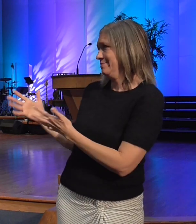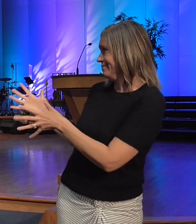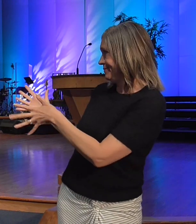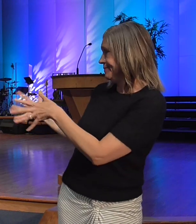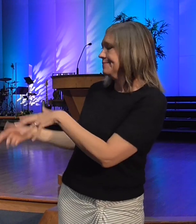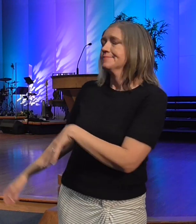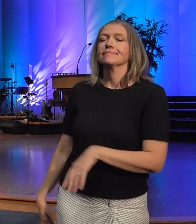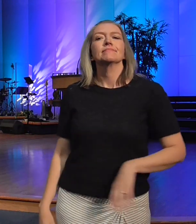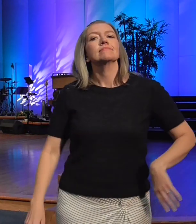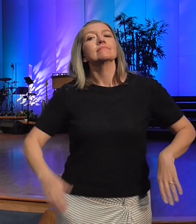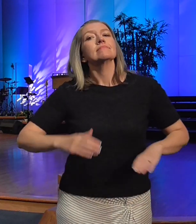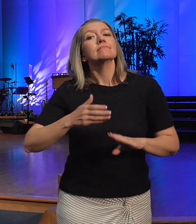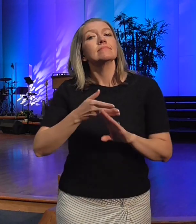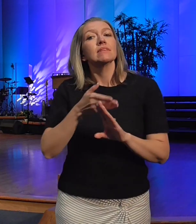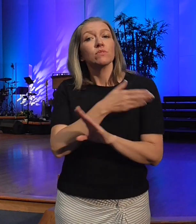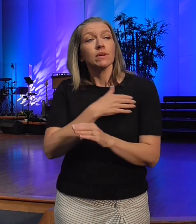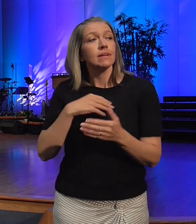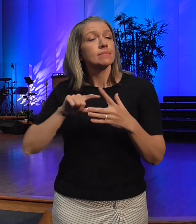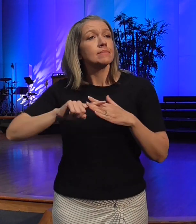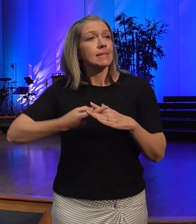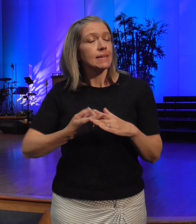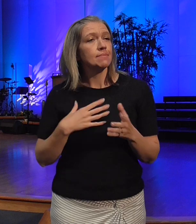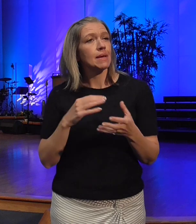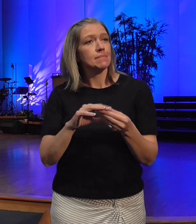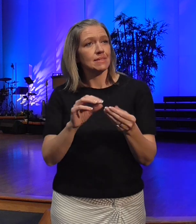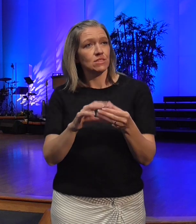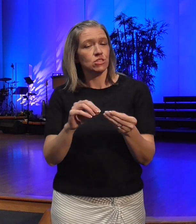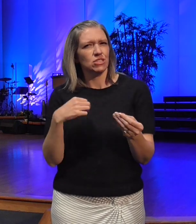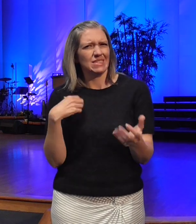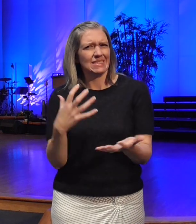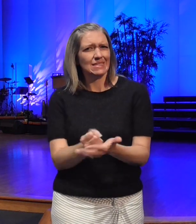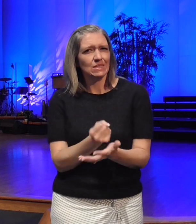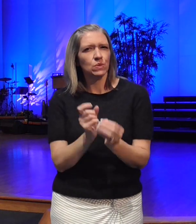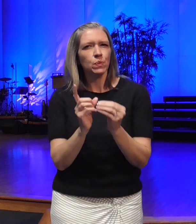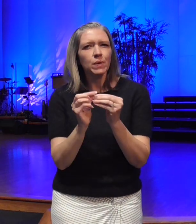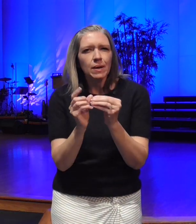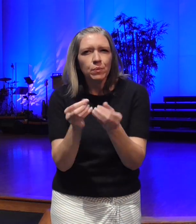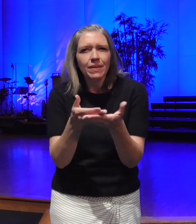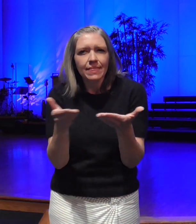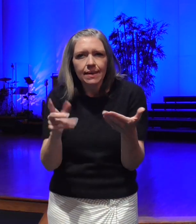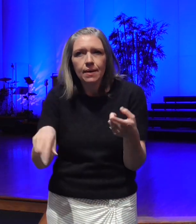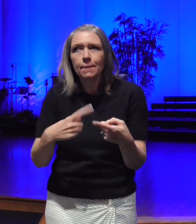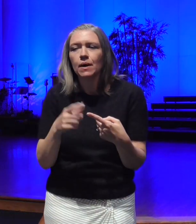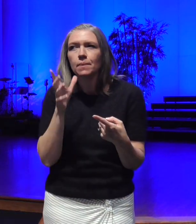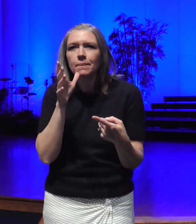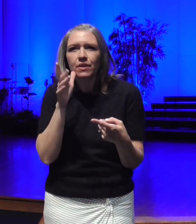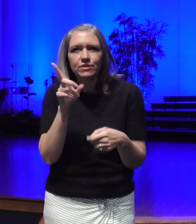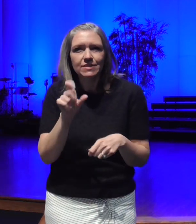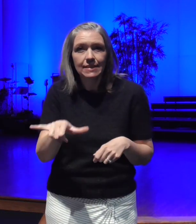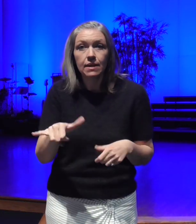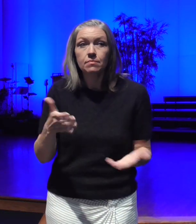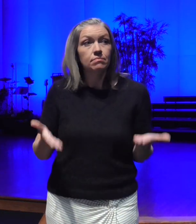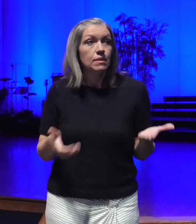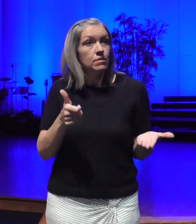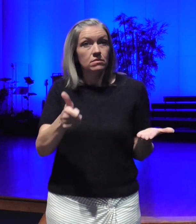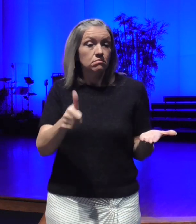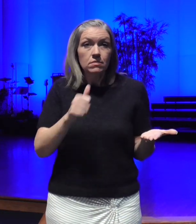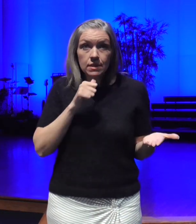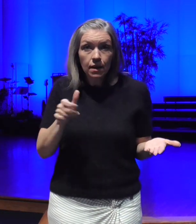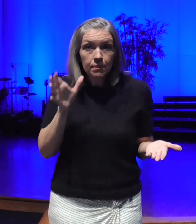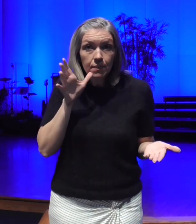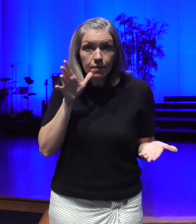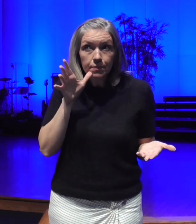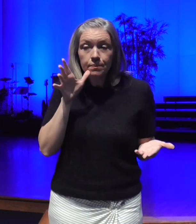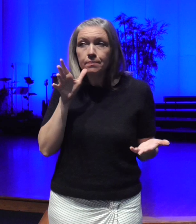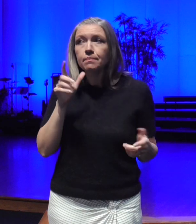So before I begin my message, I do want to say one more thing about Mother's Day. Maybe you're not a mother,